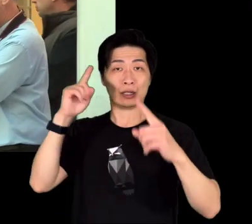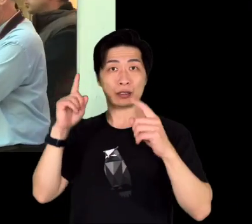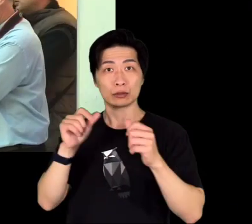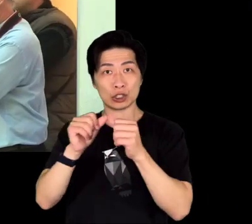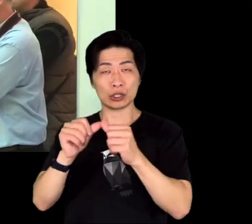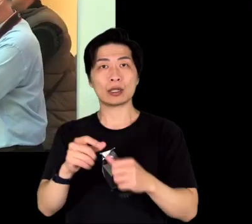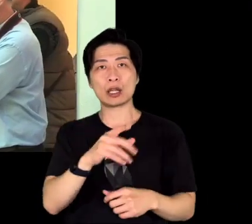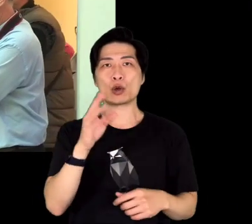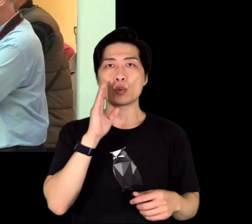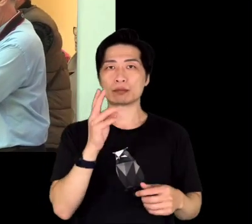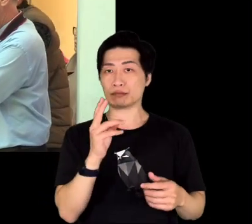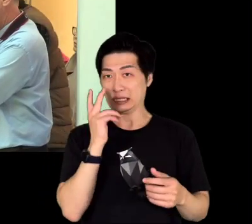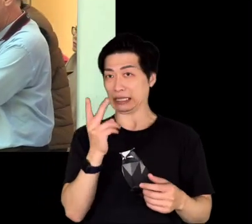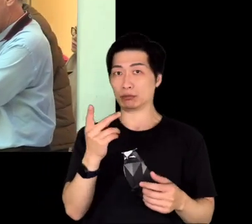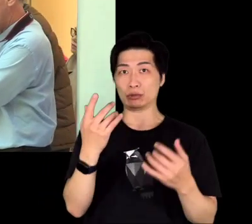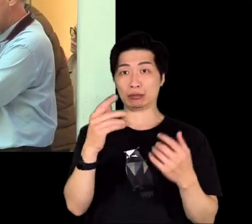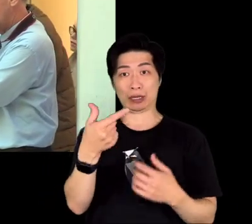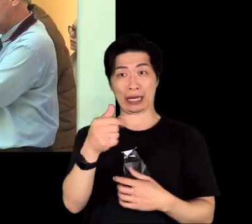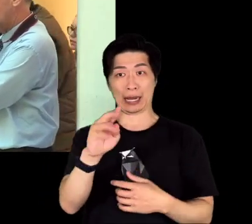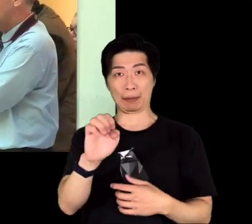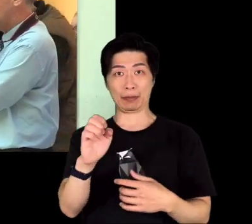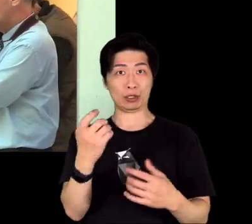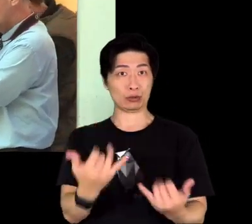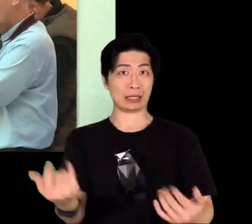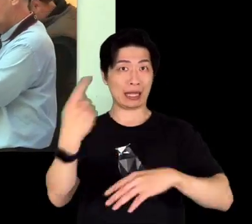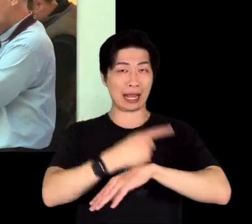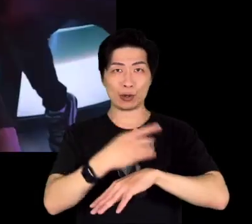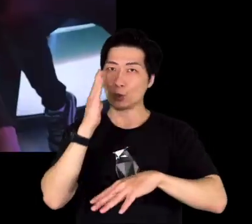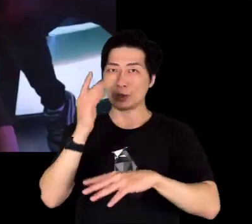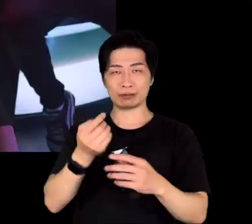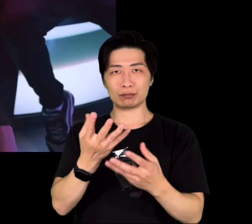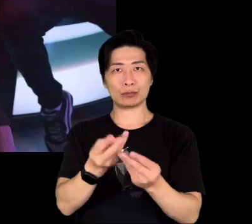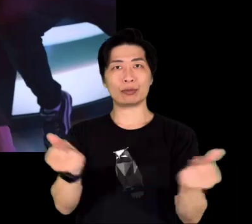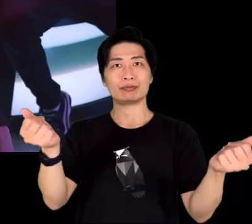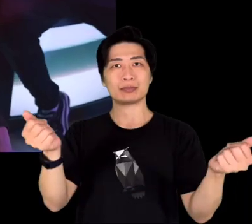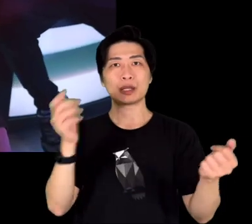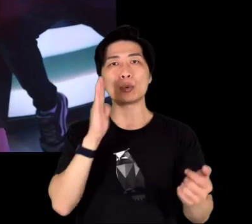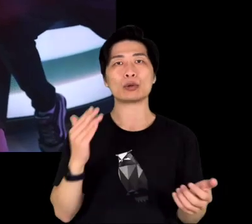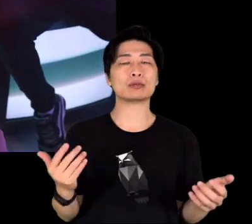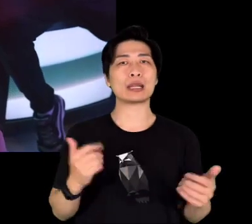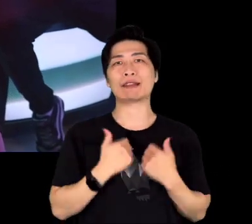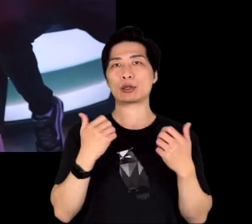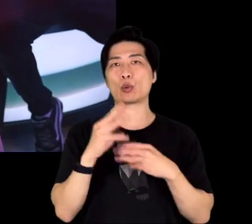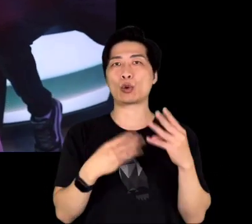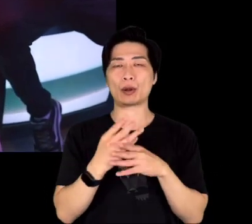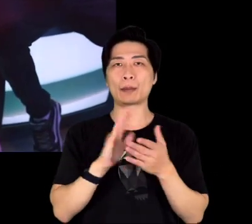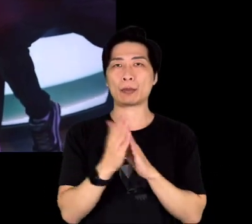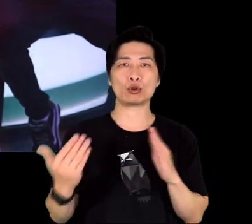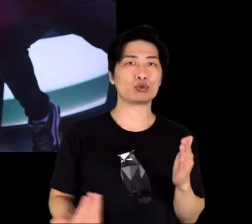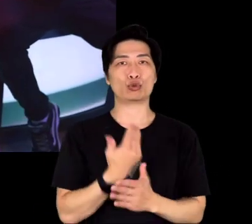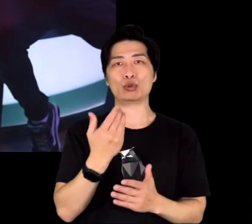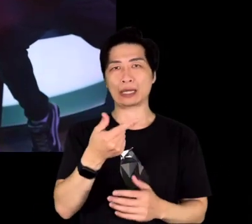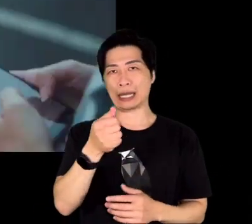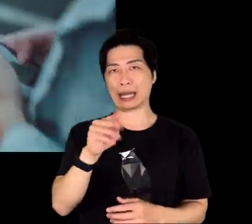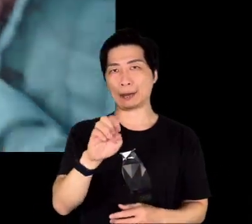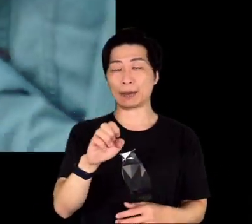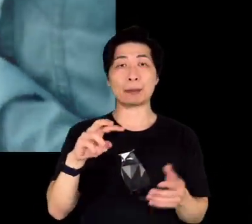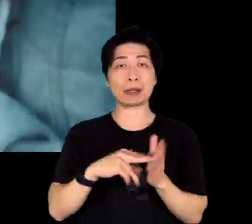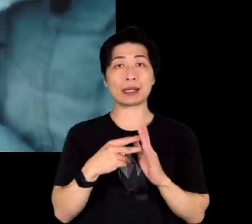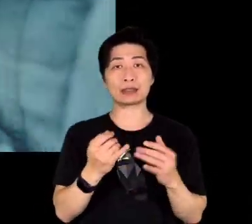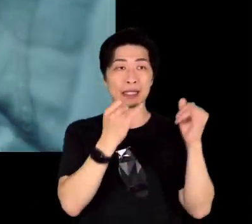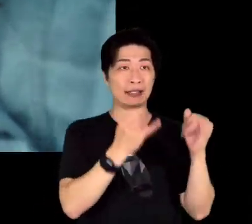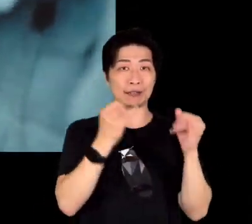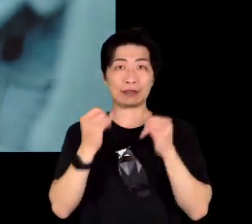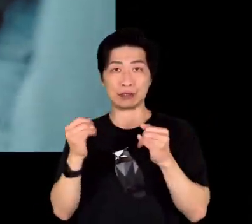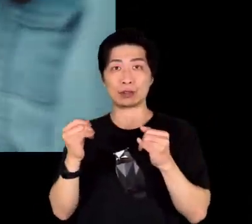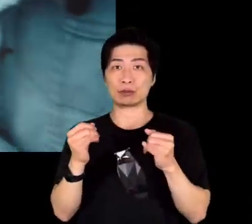my prediction is that what we call the game today will disappear, and instead we'll live in a world where there'll be a new game in town. This game